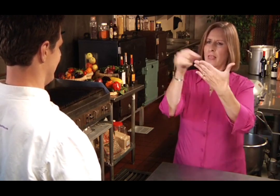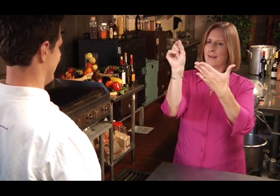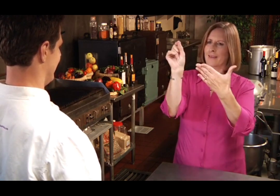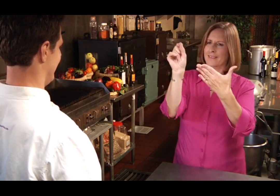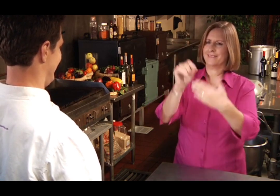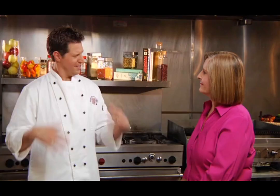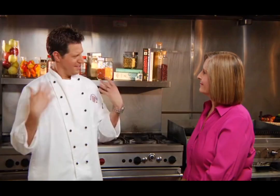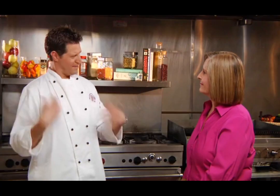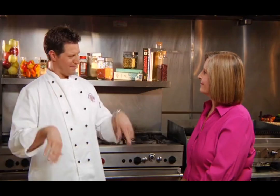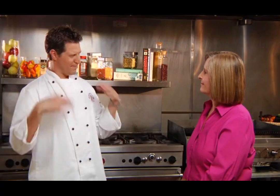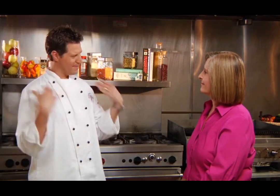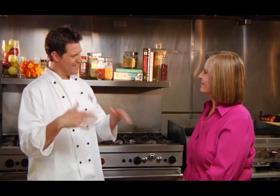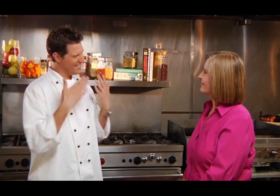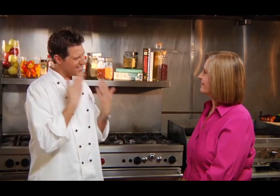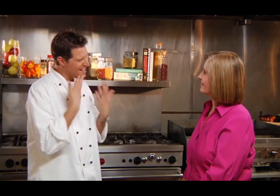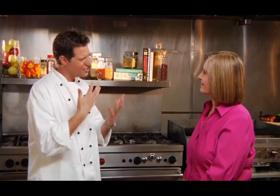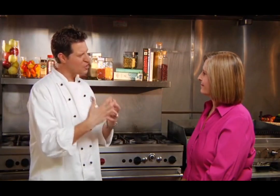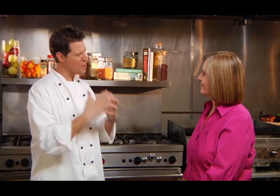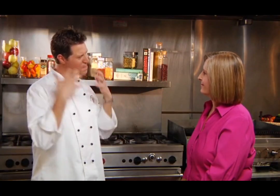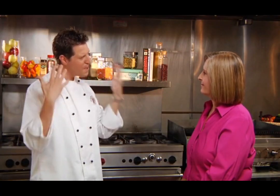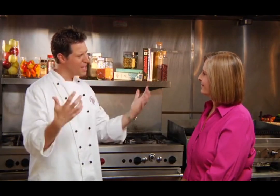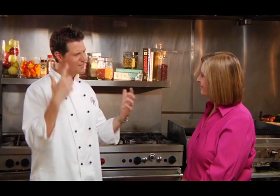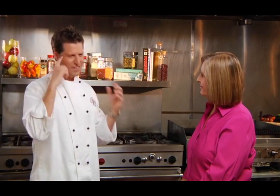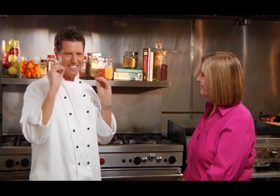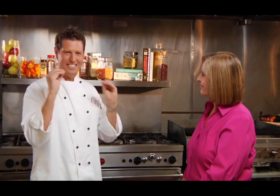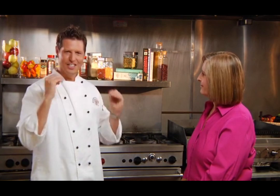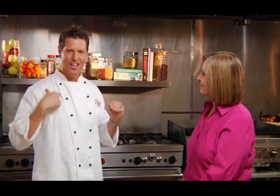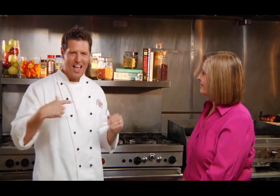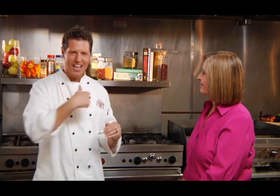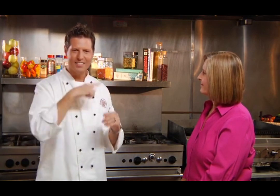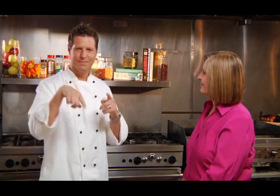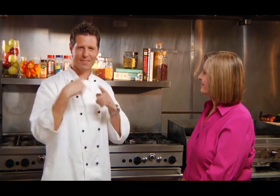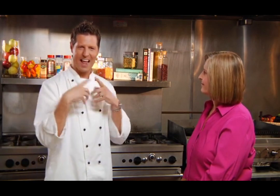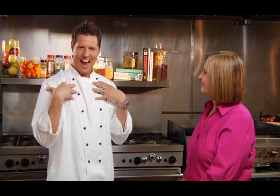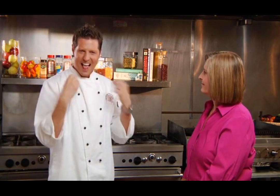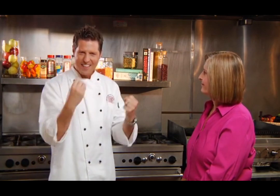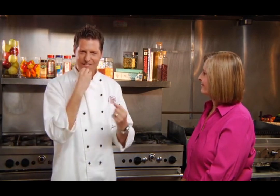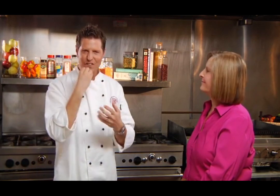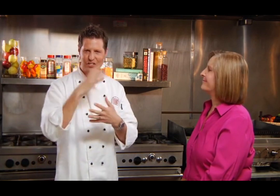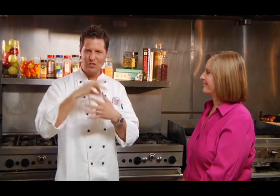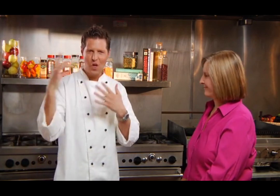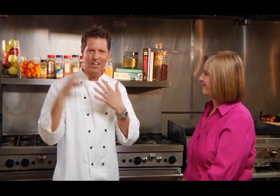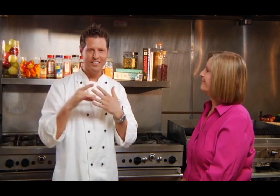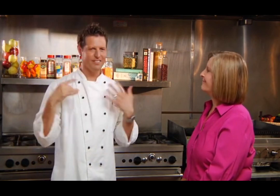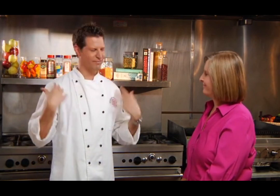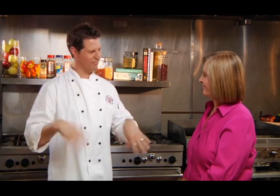that off my list. Thank you so much for teaching us about healthy food choices.